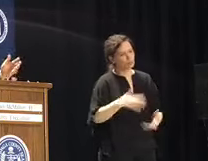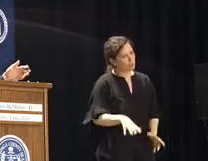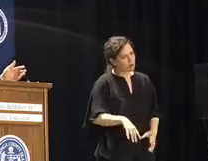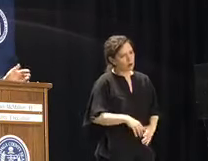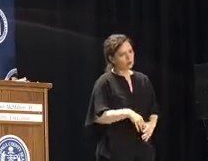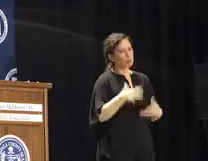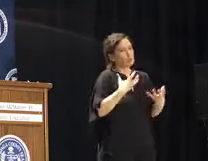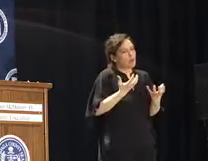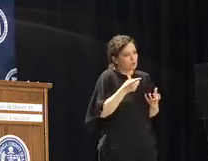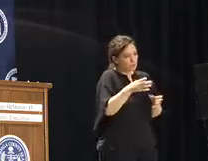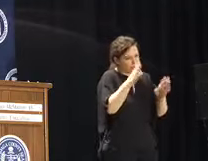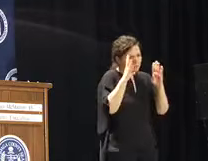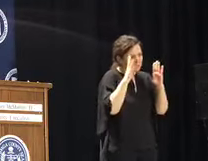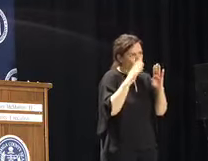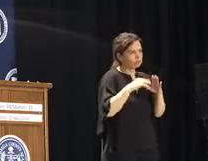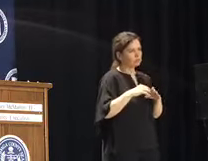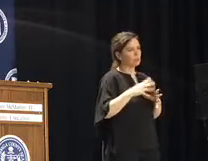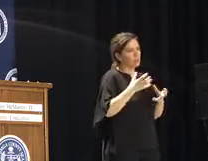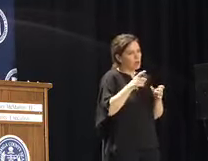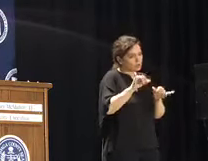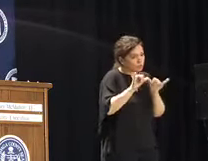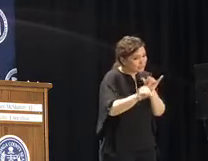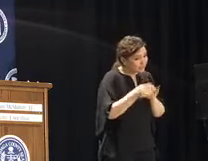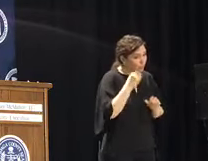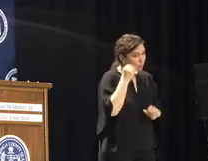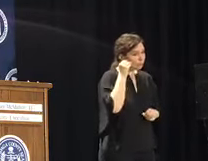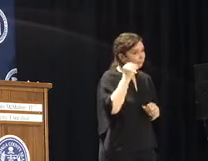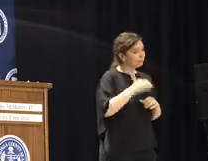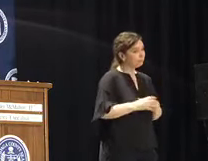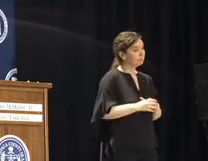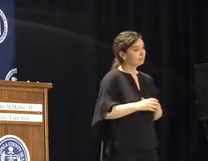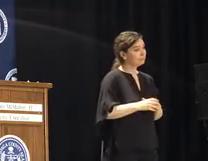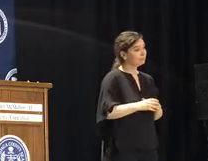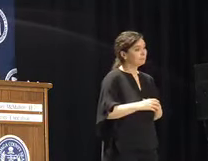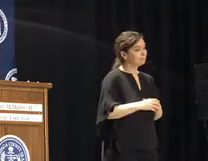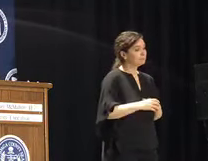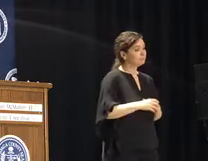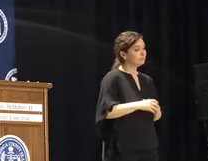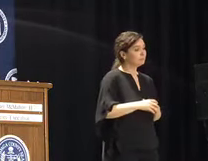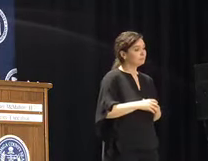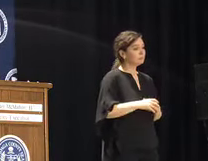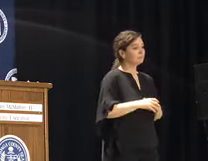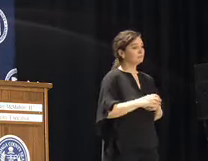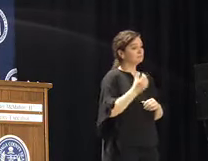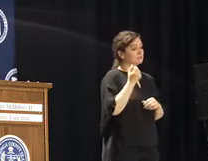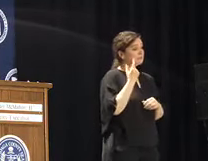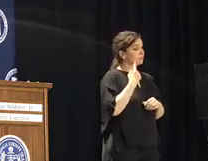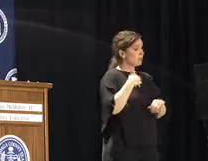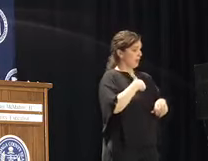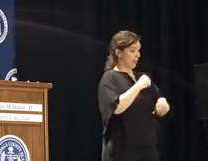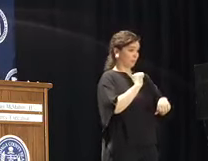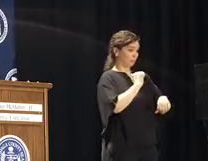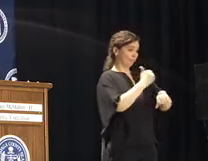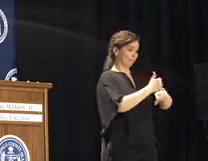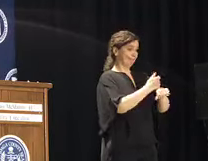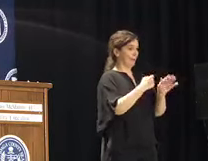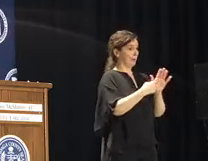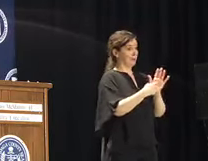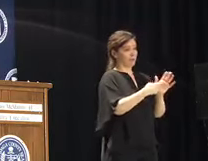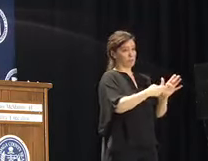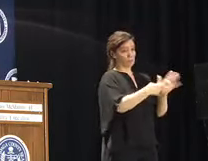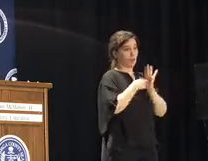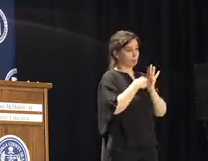things. It's ridiculous we have to deal with these things, but at some point there's going to be an example. When that is, I don't know.